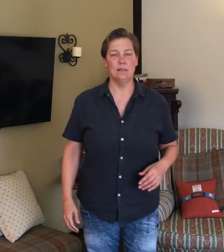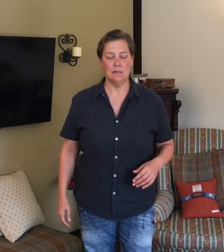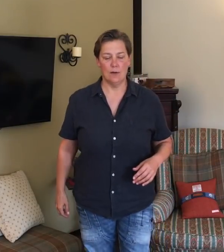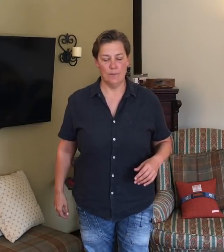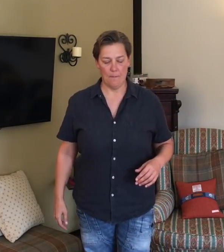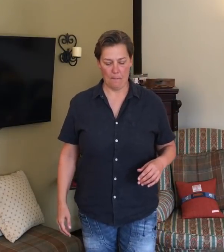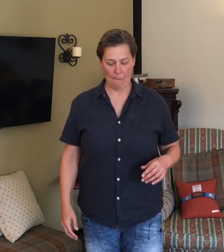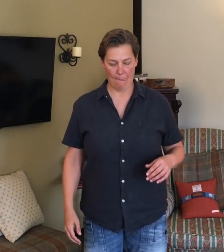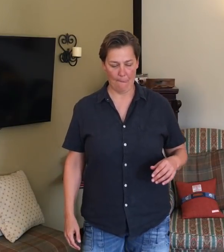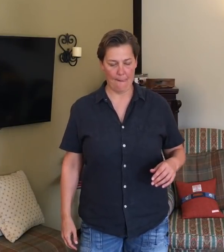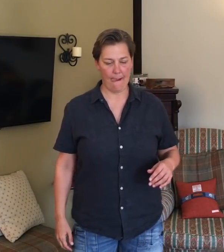slow.